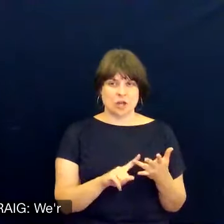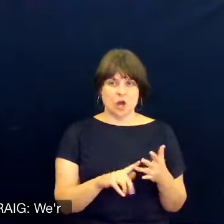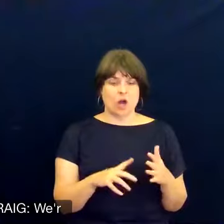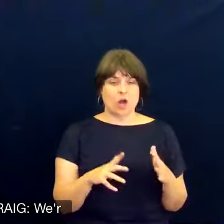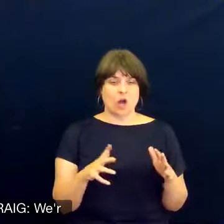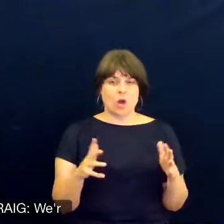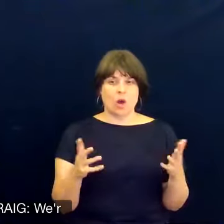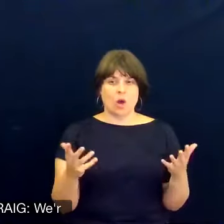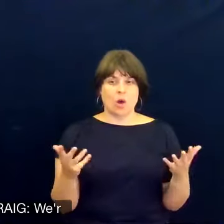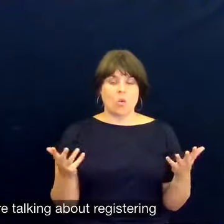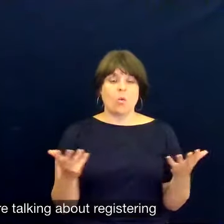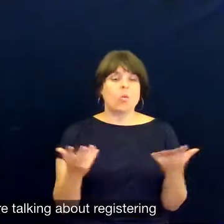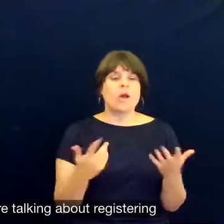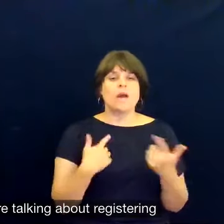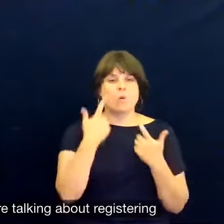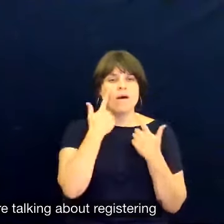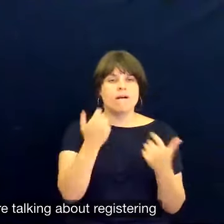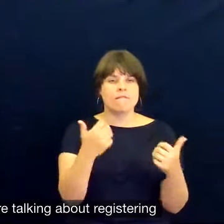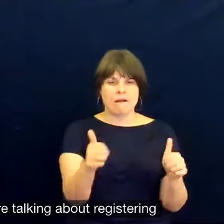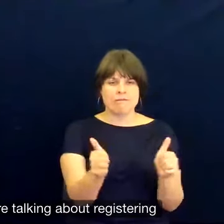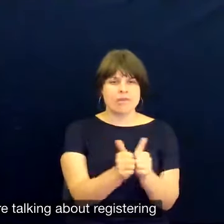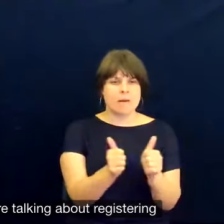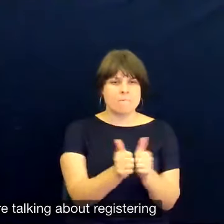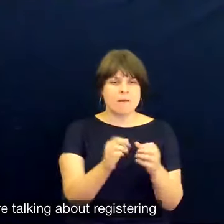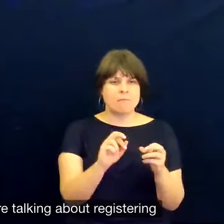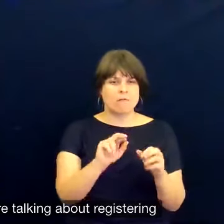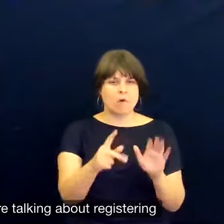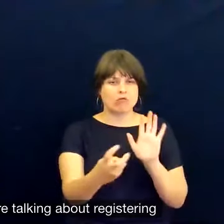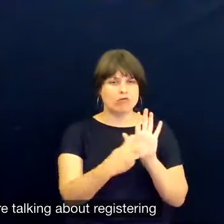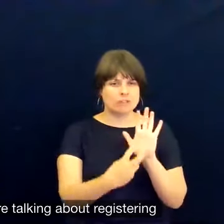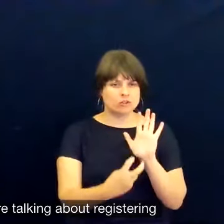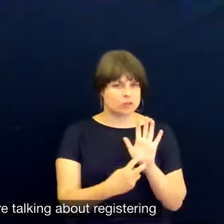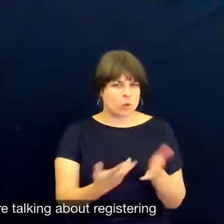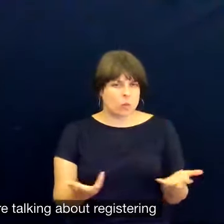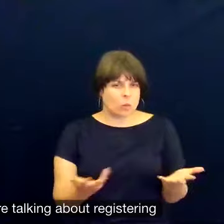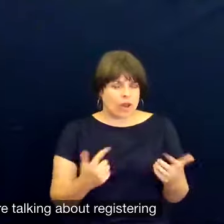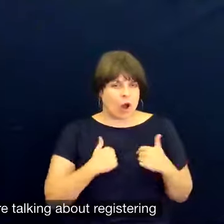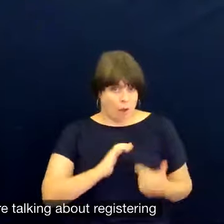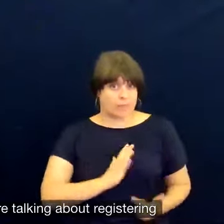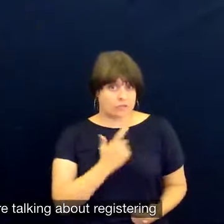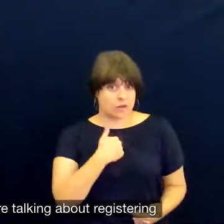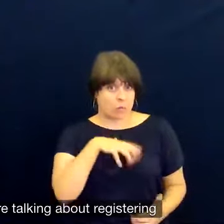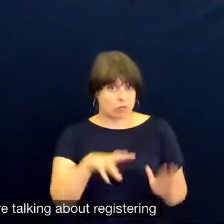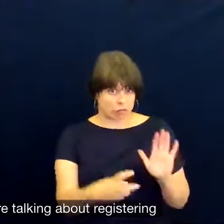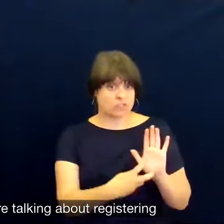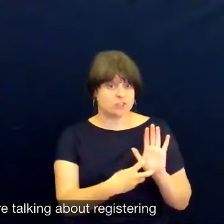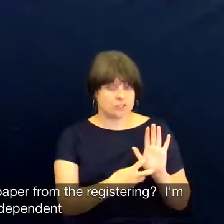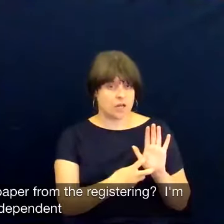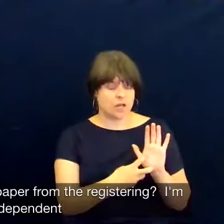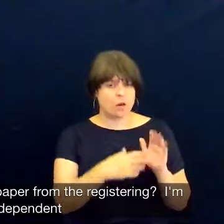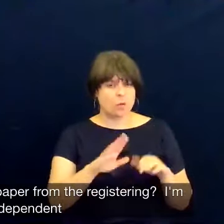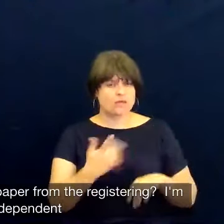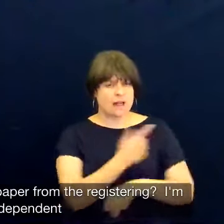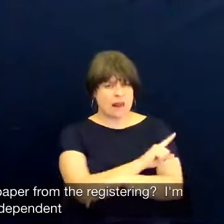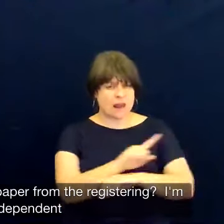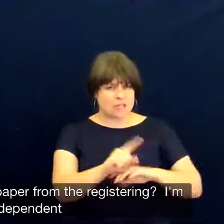Sorry, Where do I find the paper for the registering? I'm interested in registering. Was it last Monday that